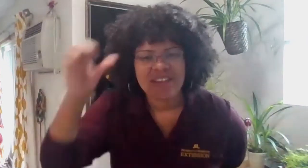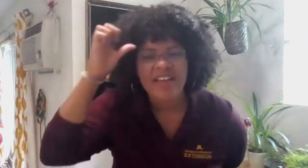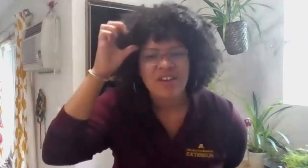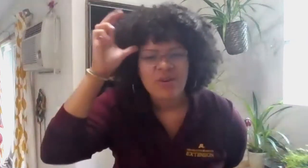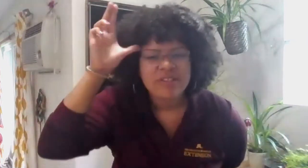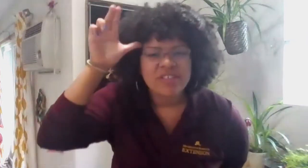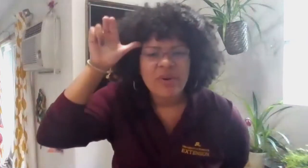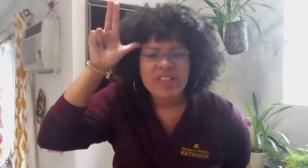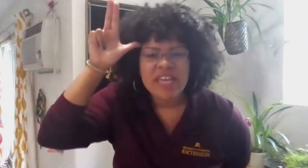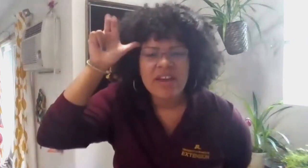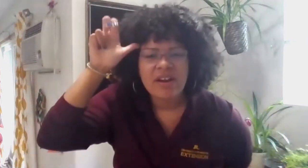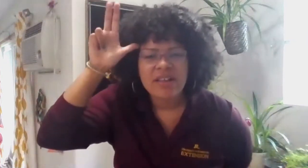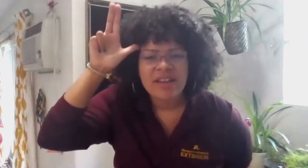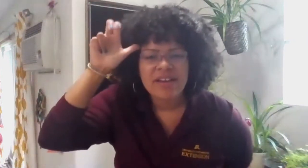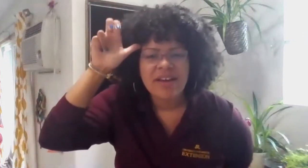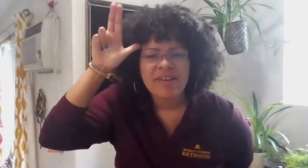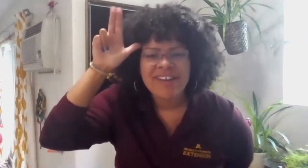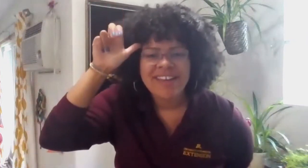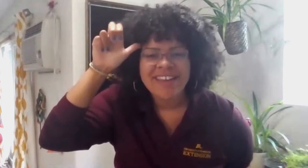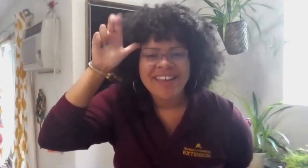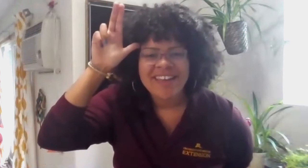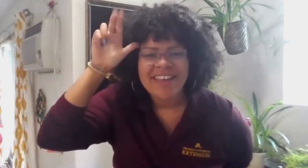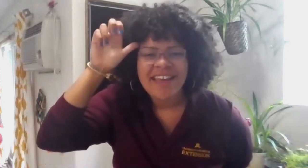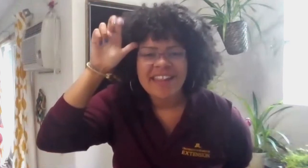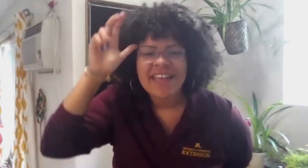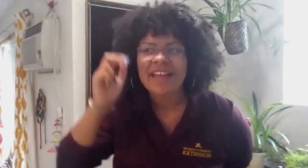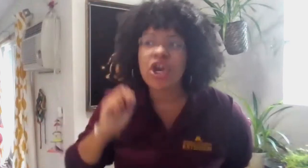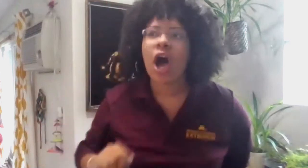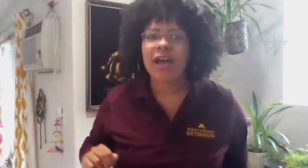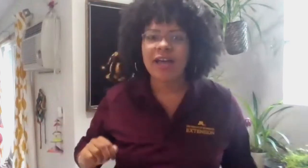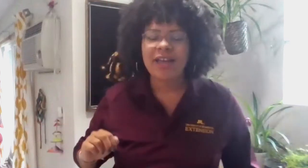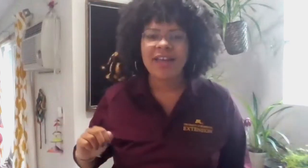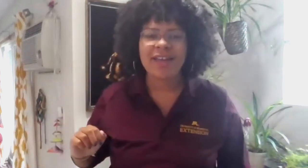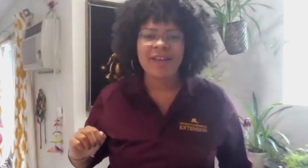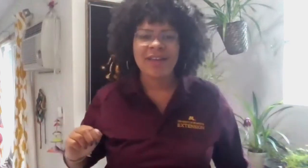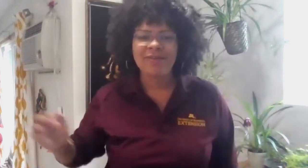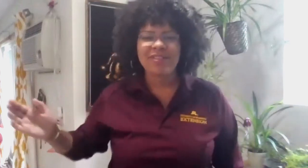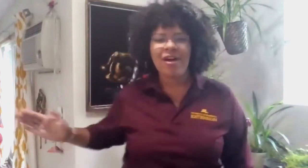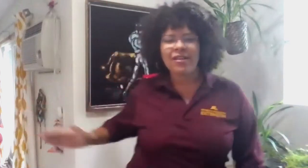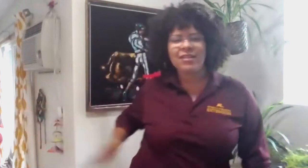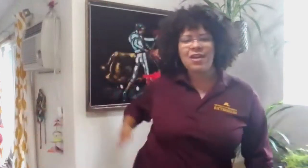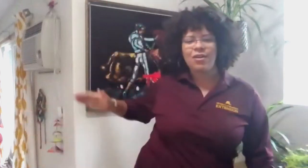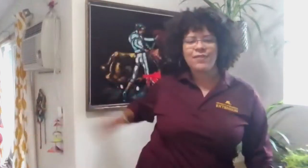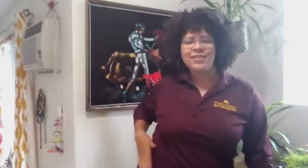Kind of your horsey ear. There you go. And then dog. Was calling the dog over to